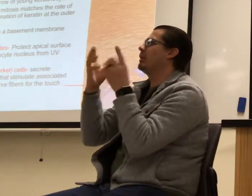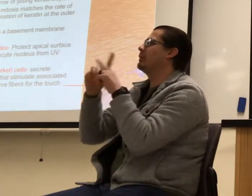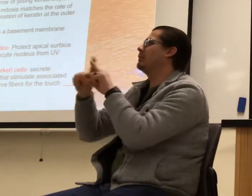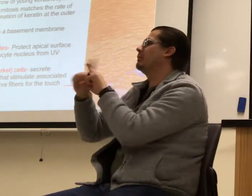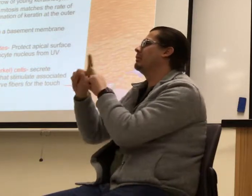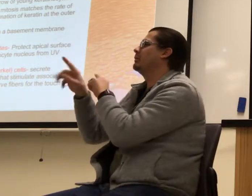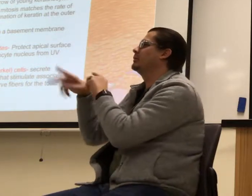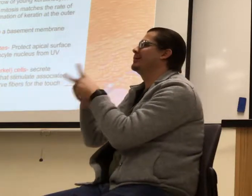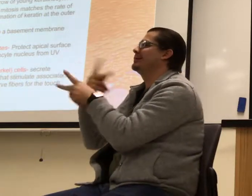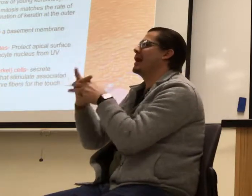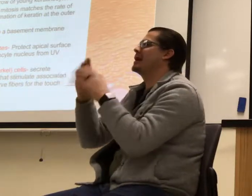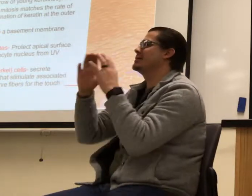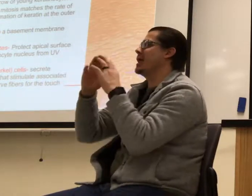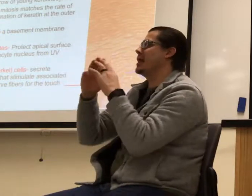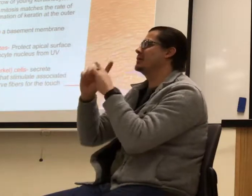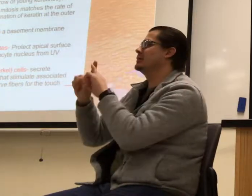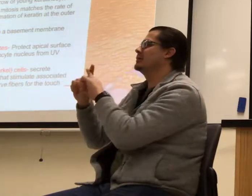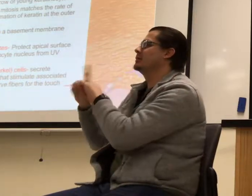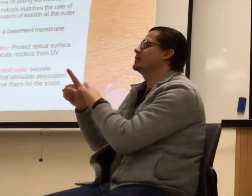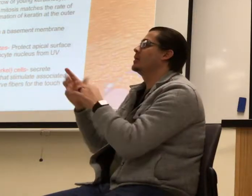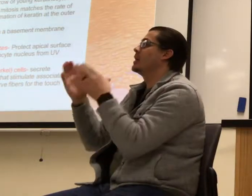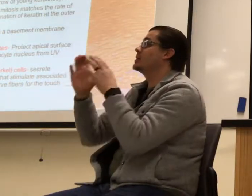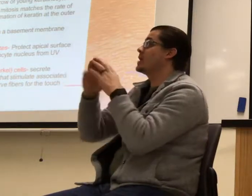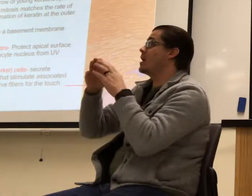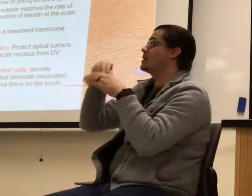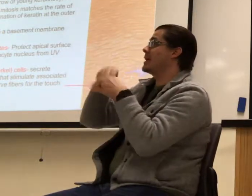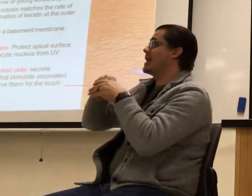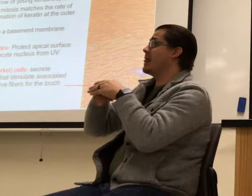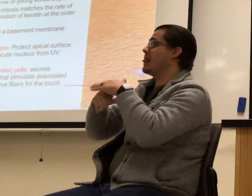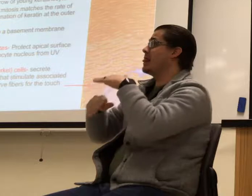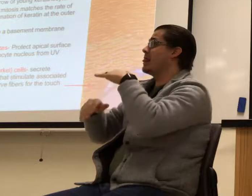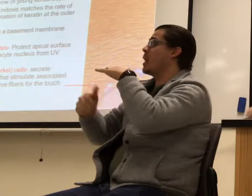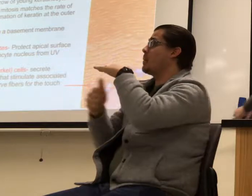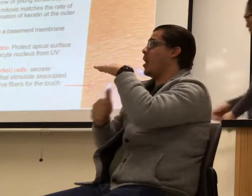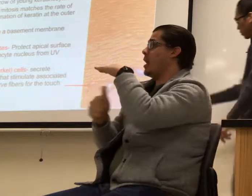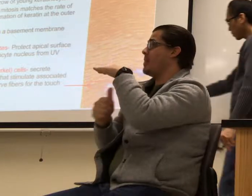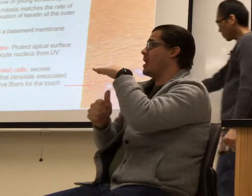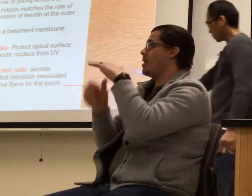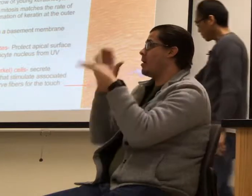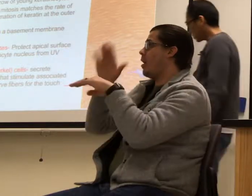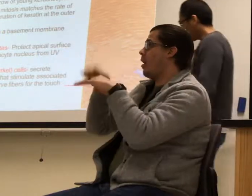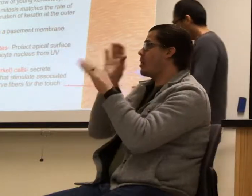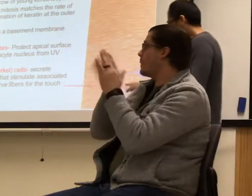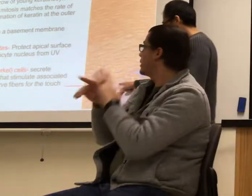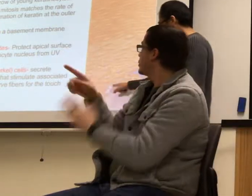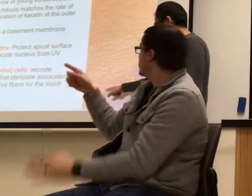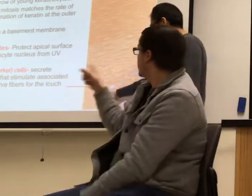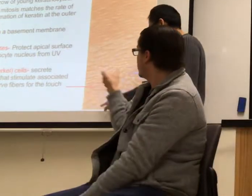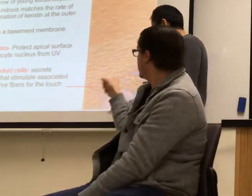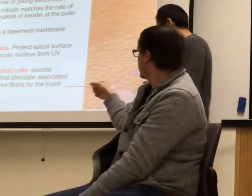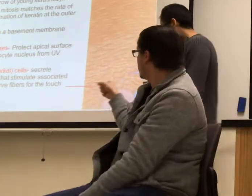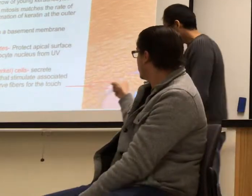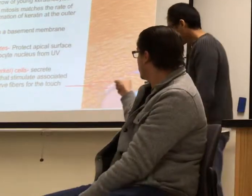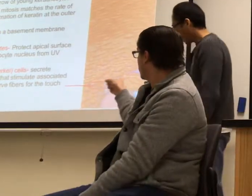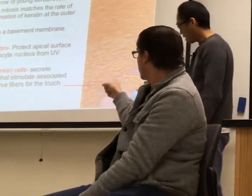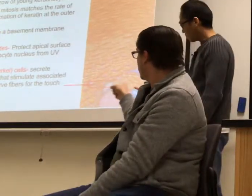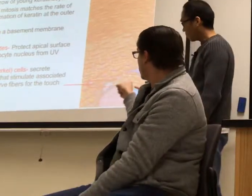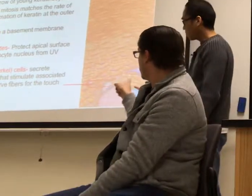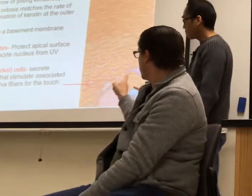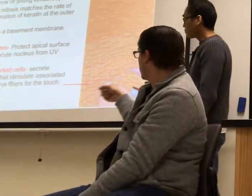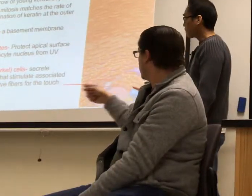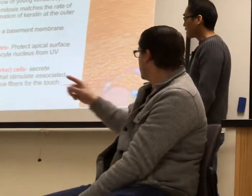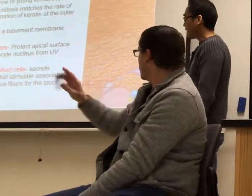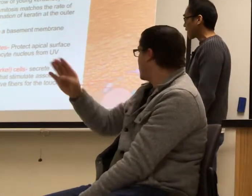cells. So there are cells in this bottom layer. On the picture, they're right here. This bottom layer. There's